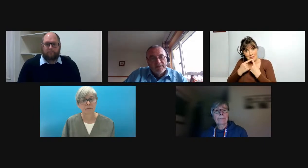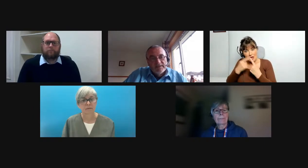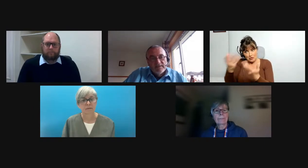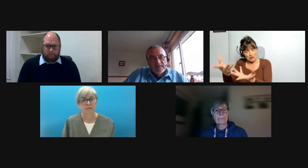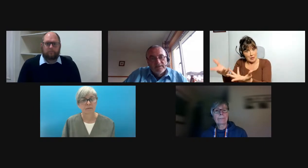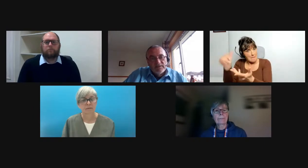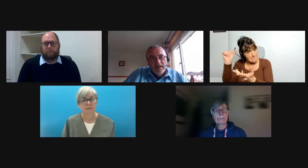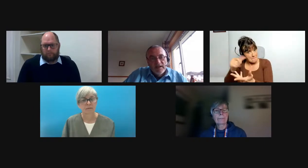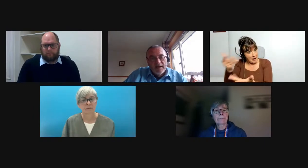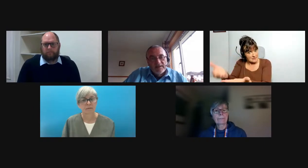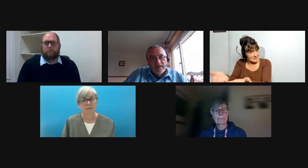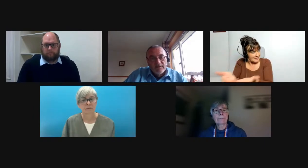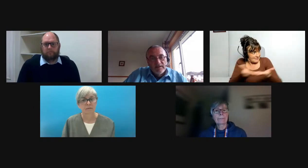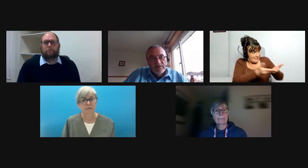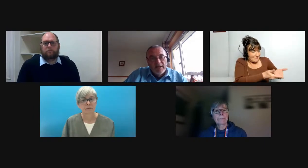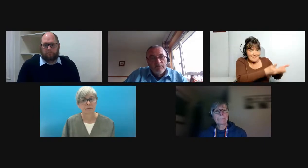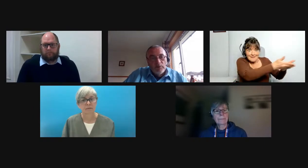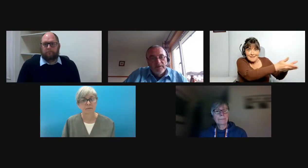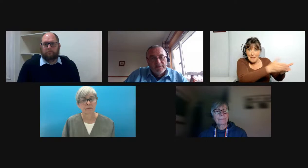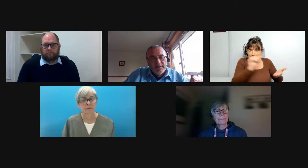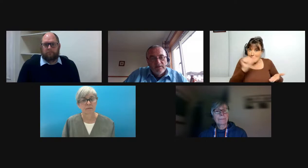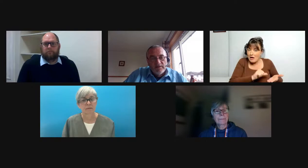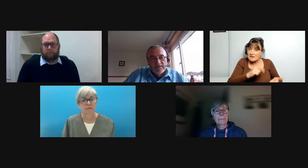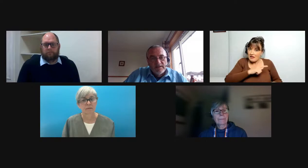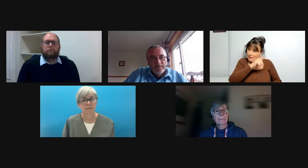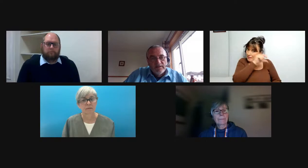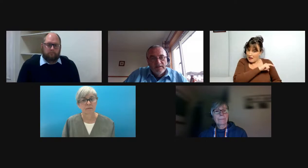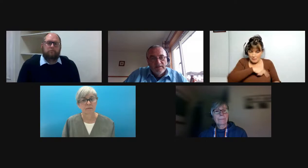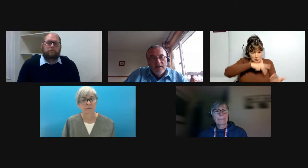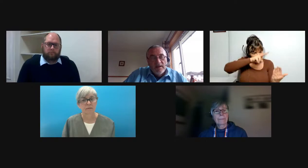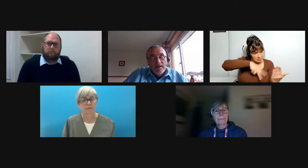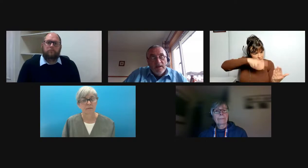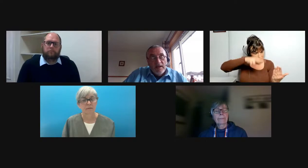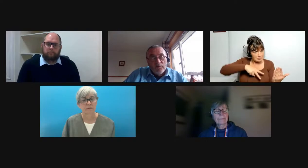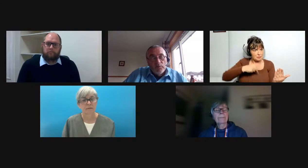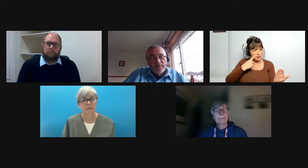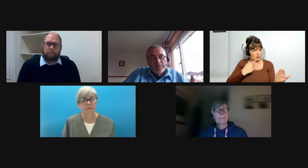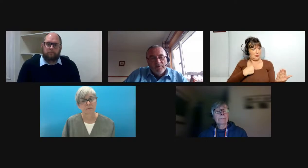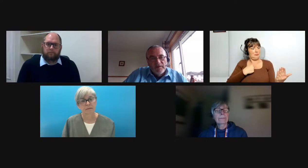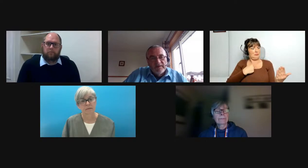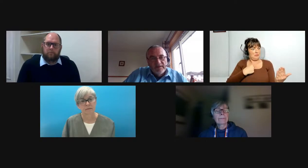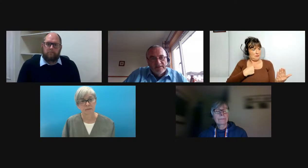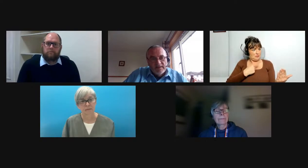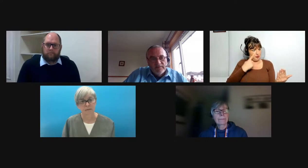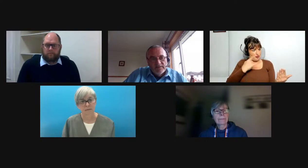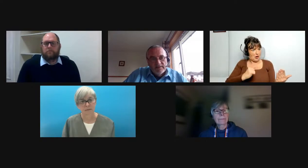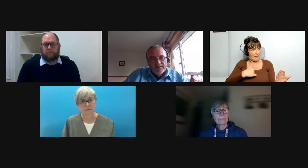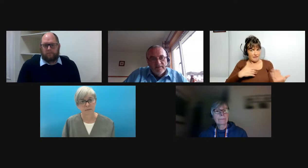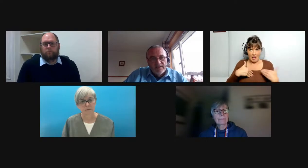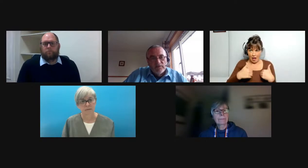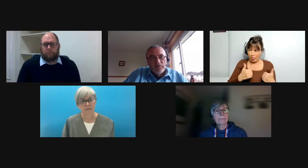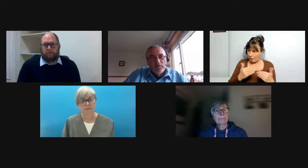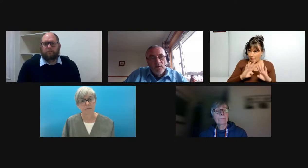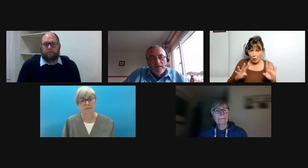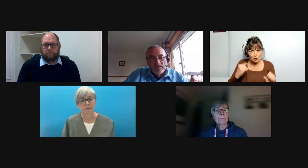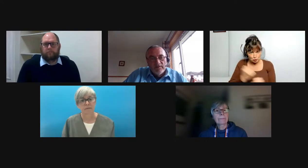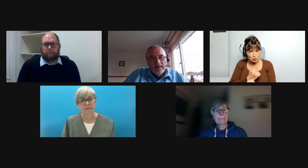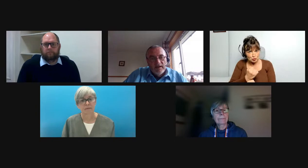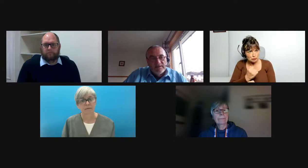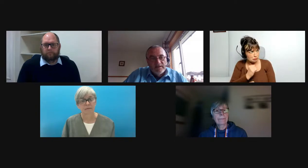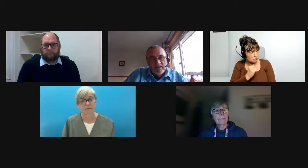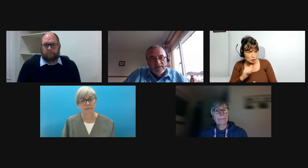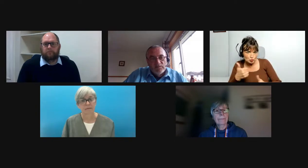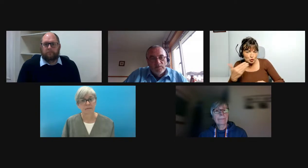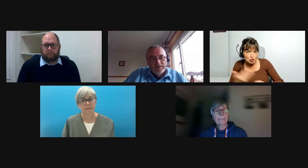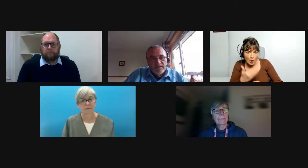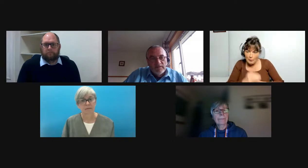as they can, as a checkpoint to see how their health board is providing its services. Is it doing well?